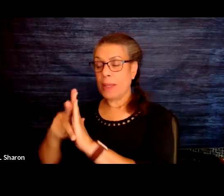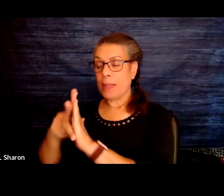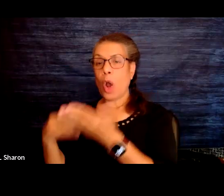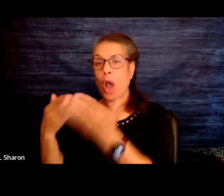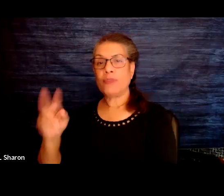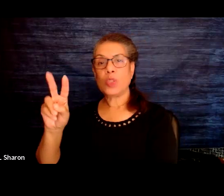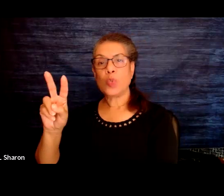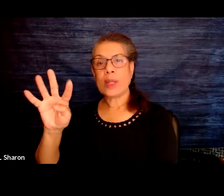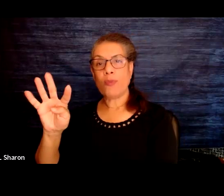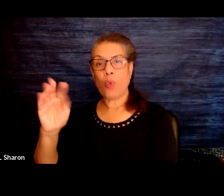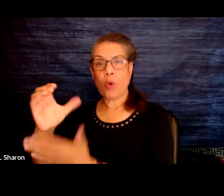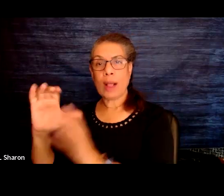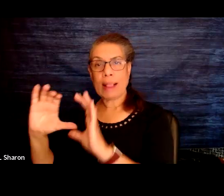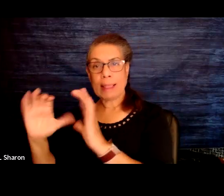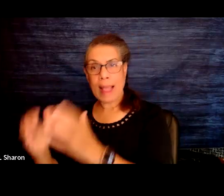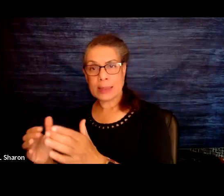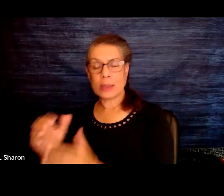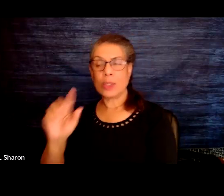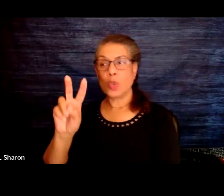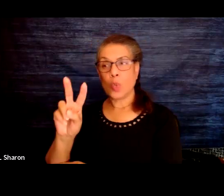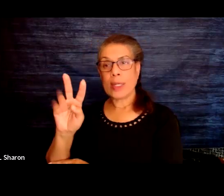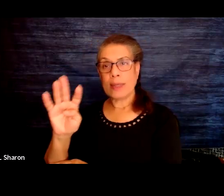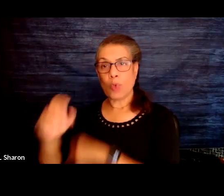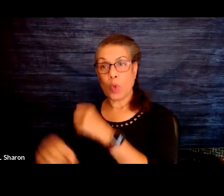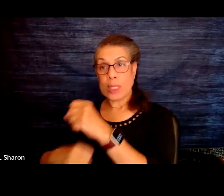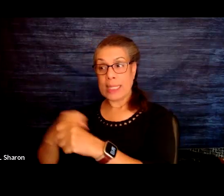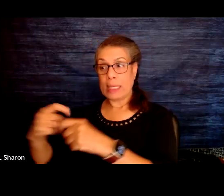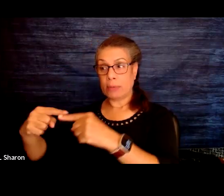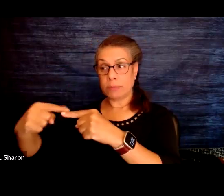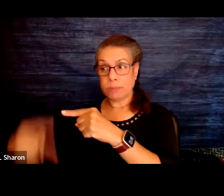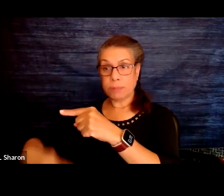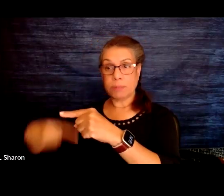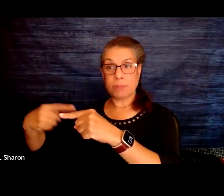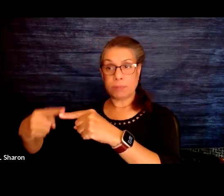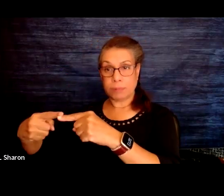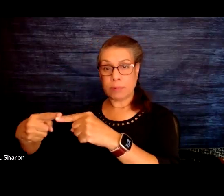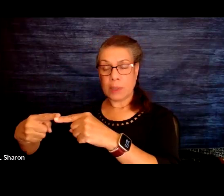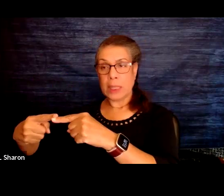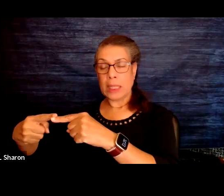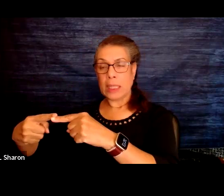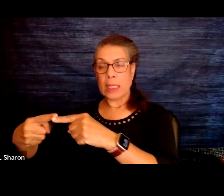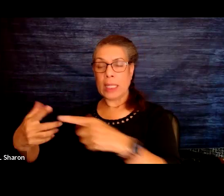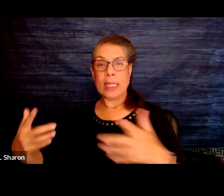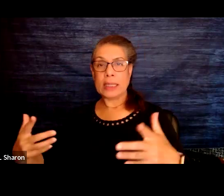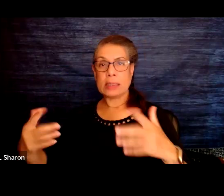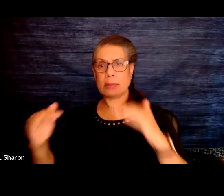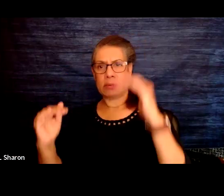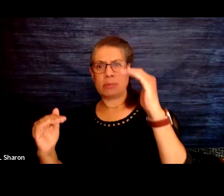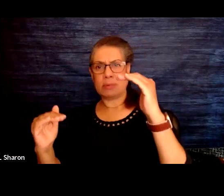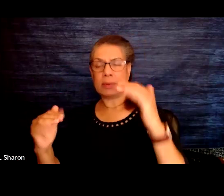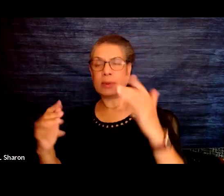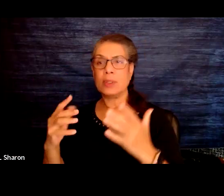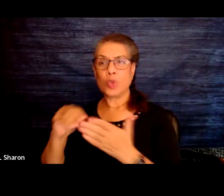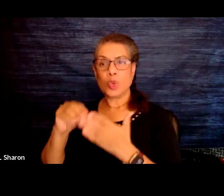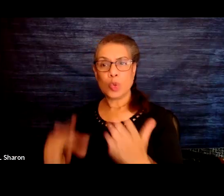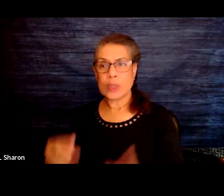24 classes, 24-year-long units of study over the course of your high school career. That is a really difficult margin for error for students.